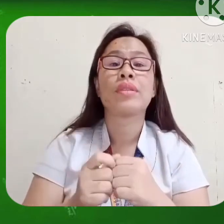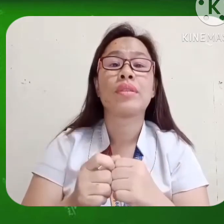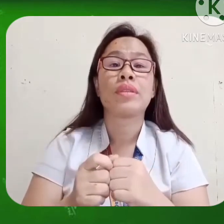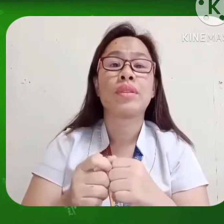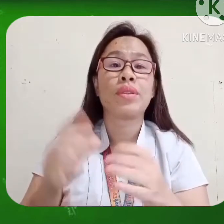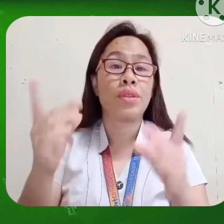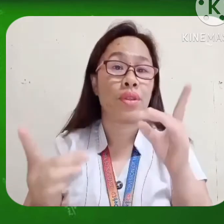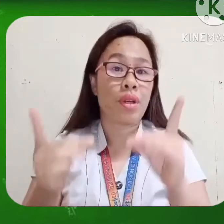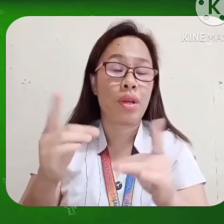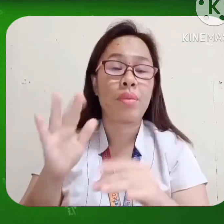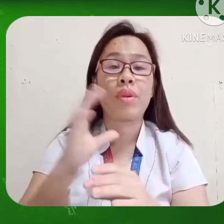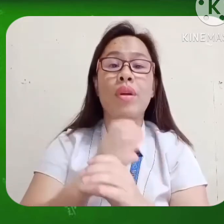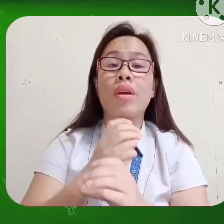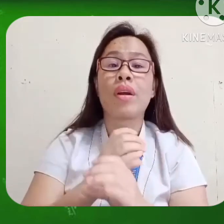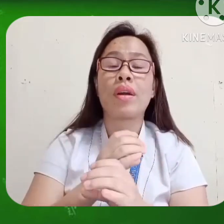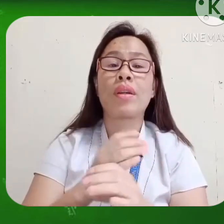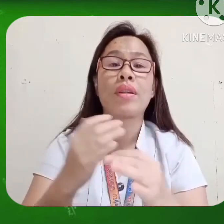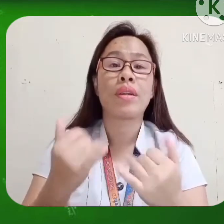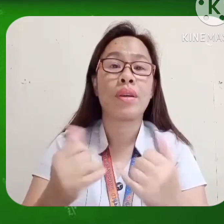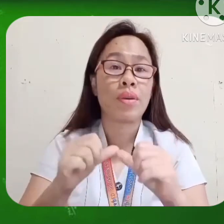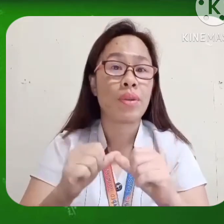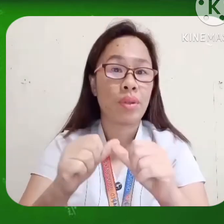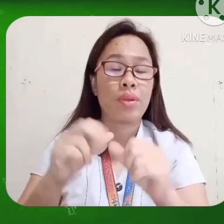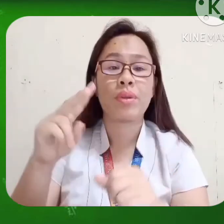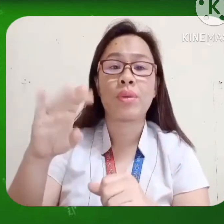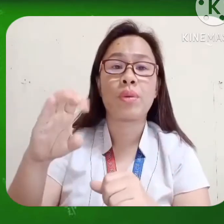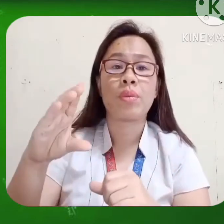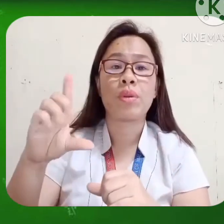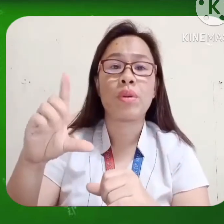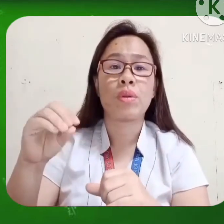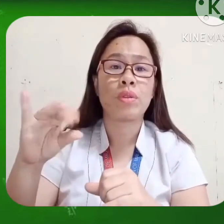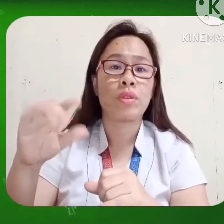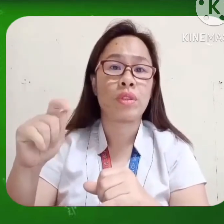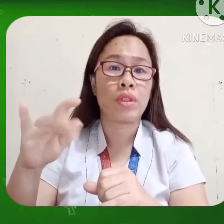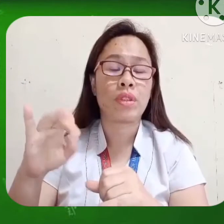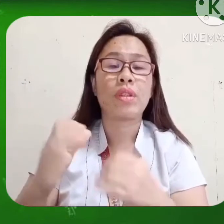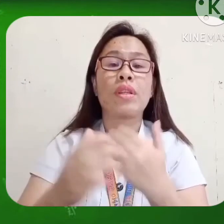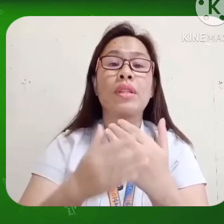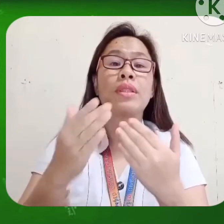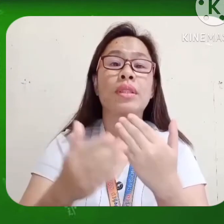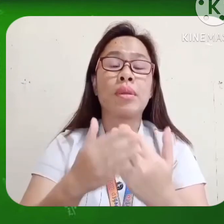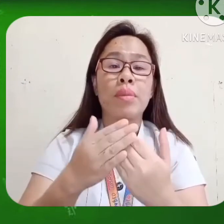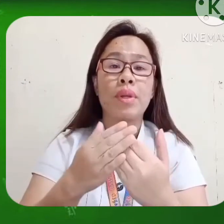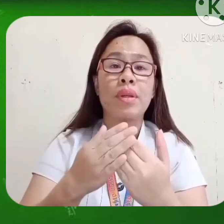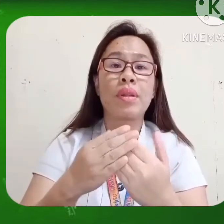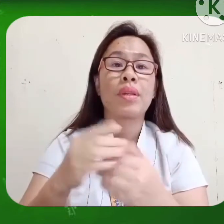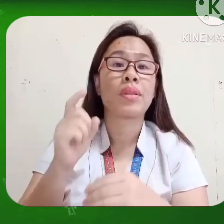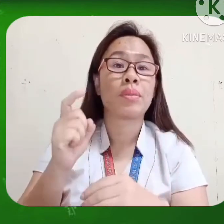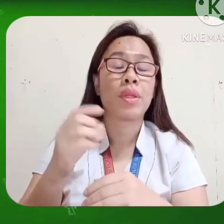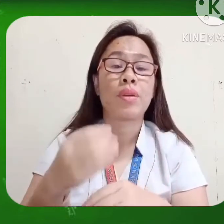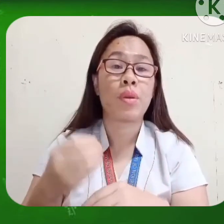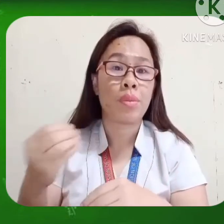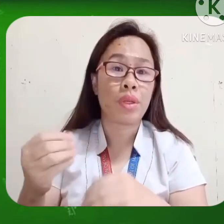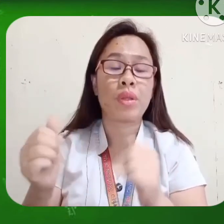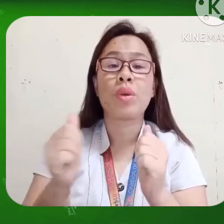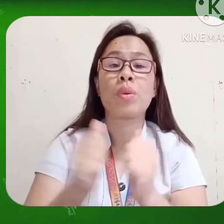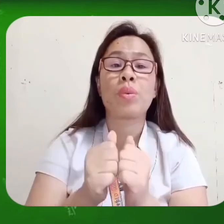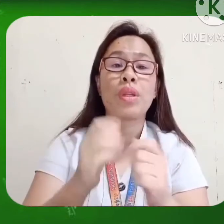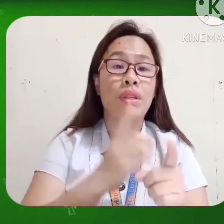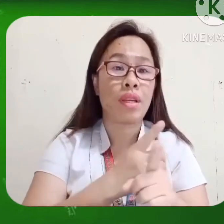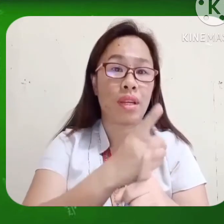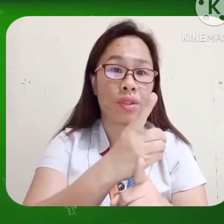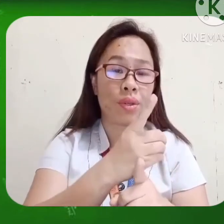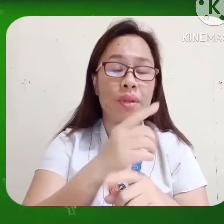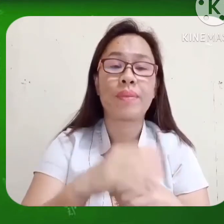kang nagmamaneho ng iyong sasakyan. Now let's proceed to velocity. It is simply the speed of an object